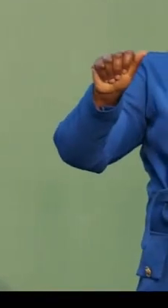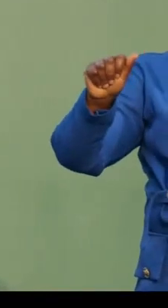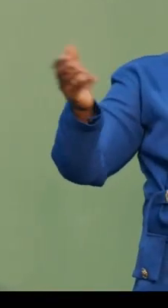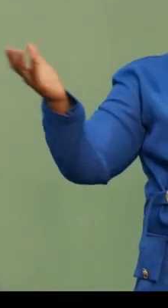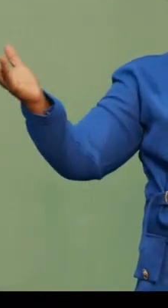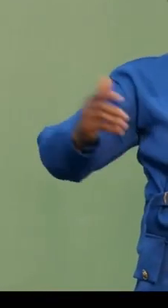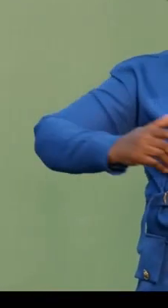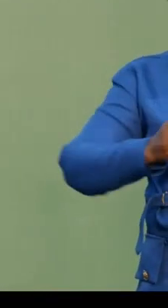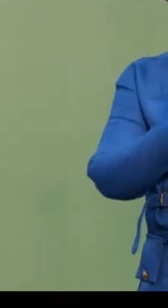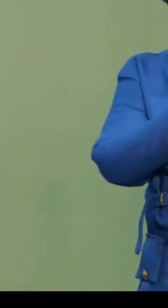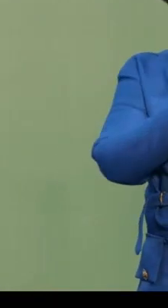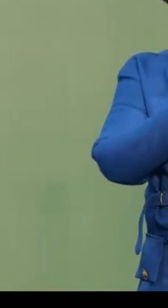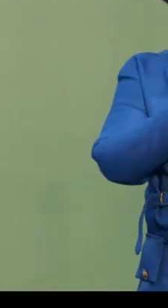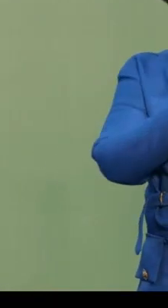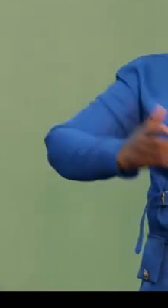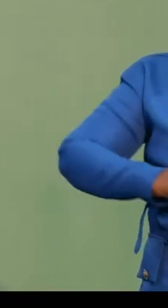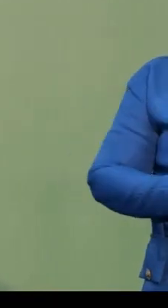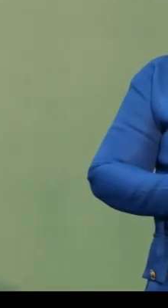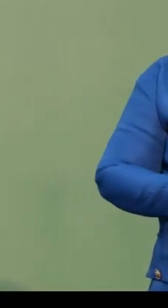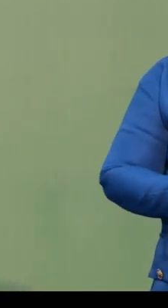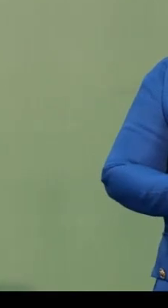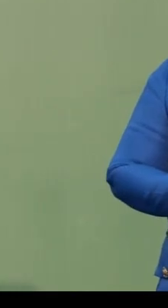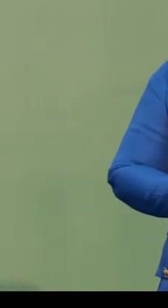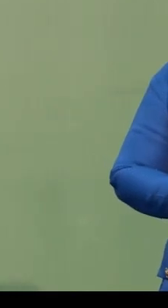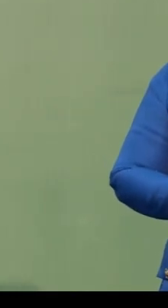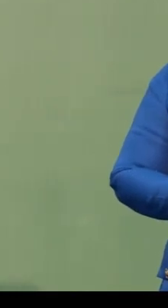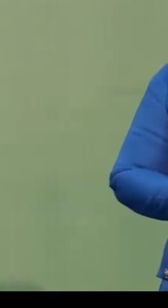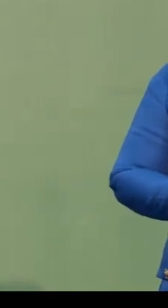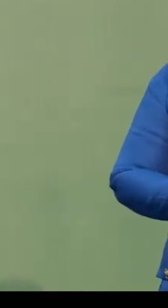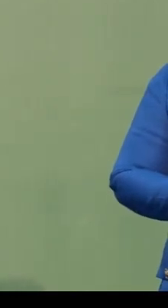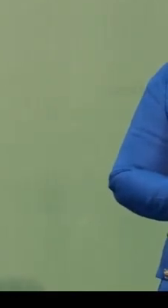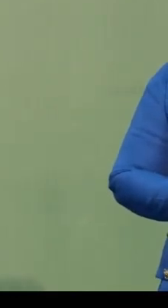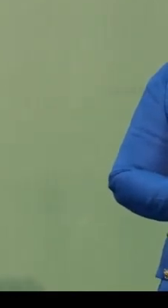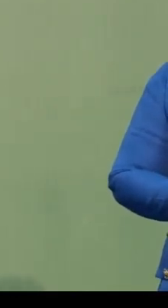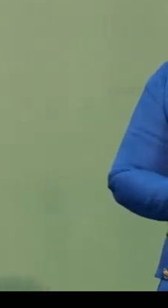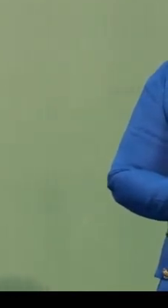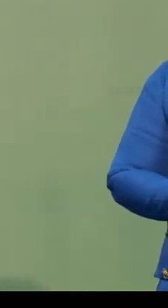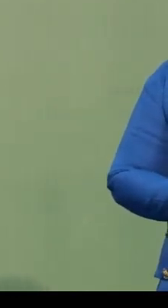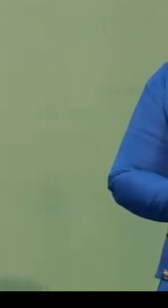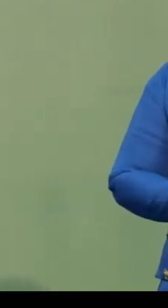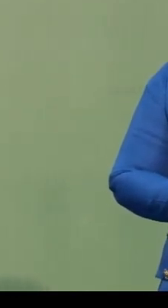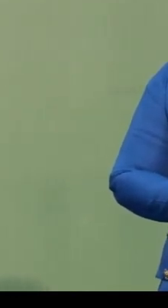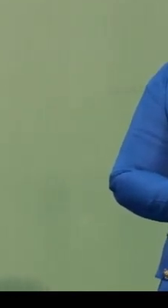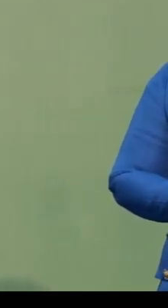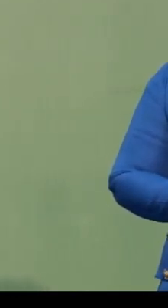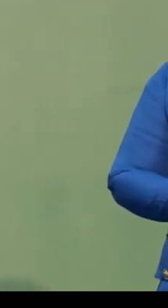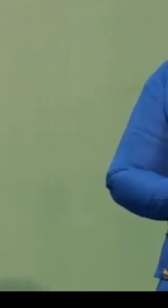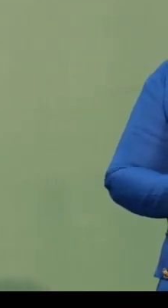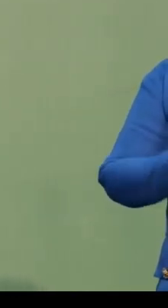She She is a Master of Public Health